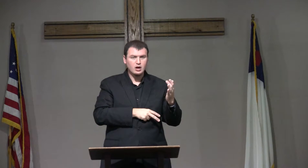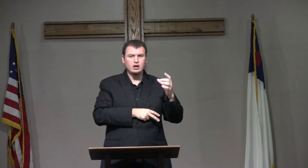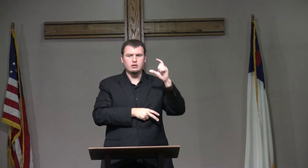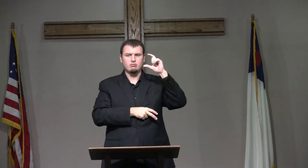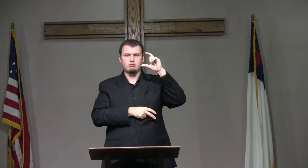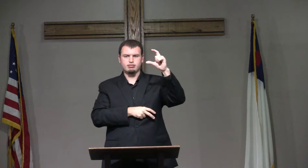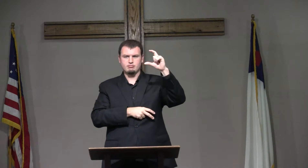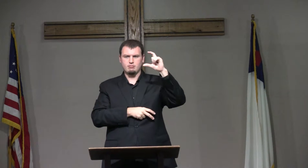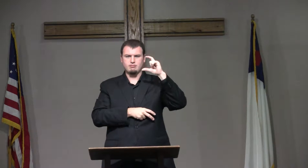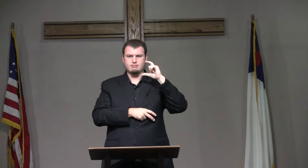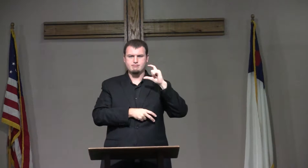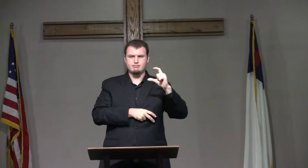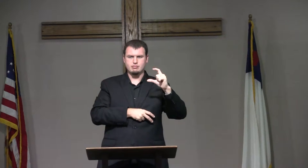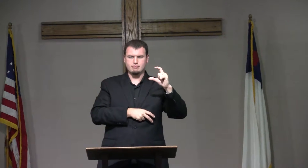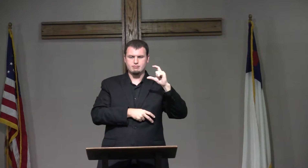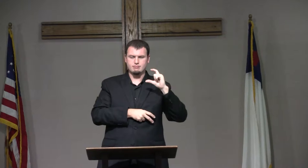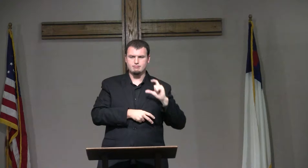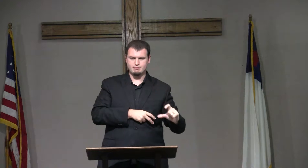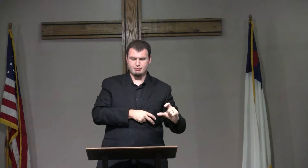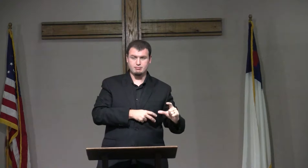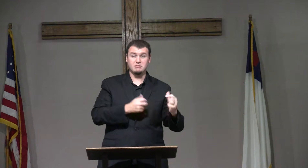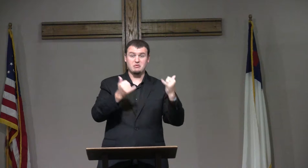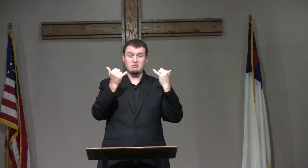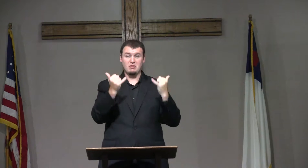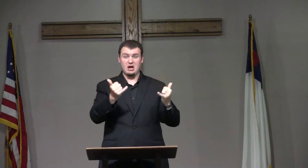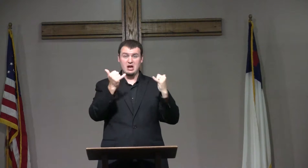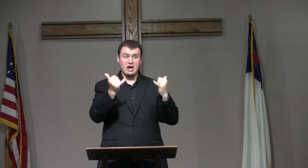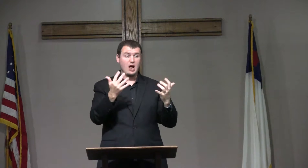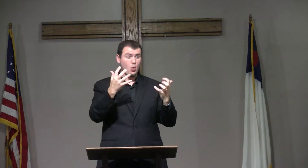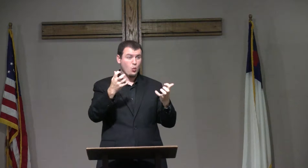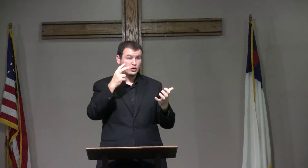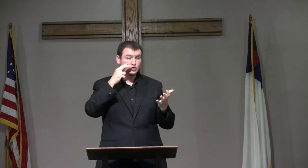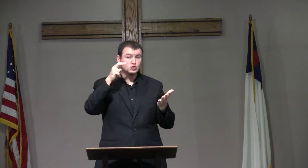more about the law, and we will look into that today.